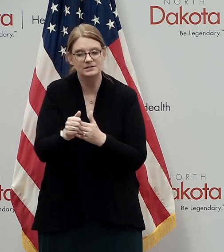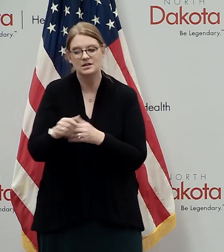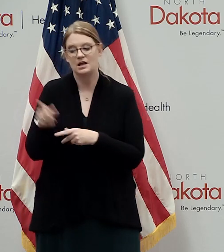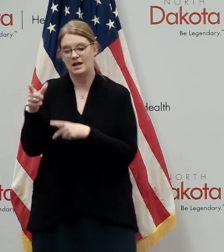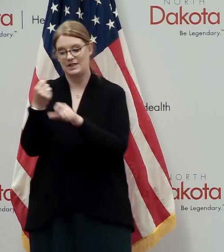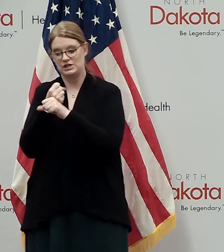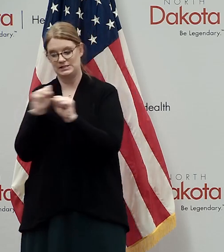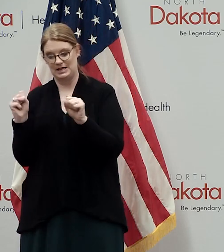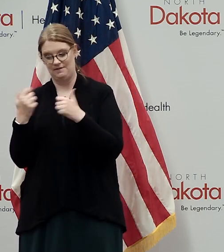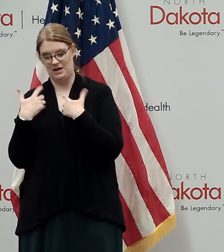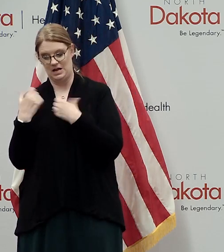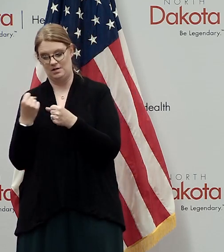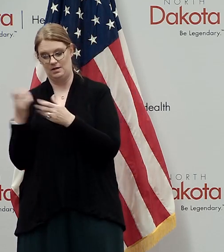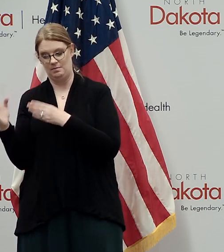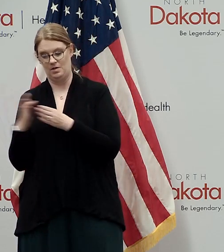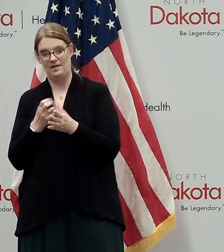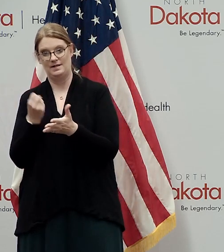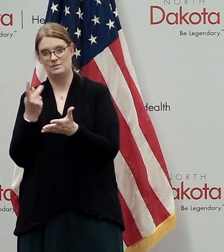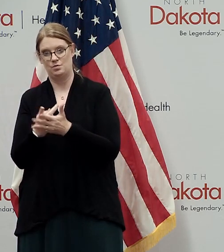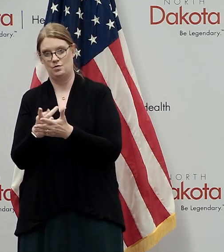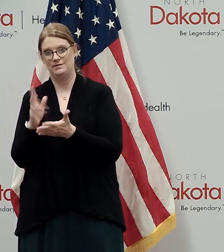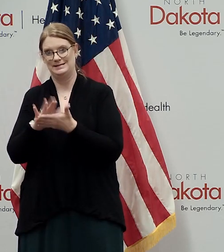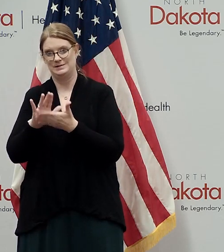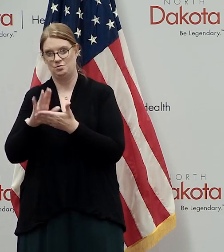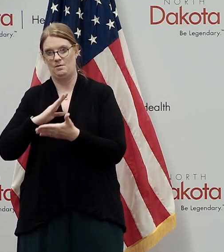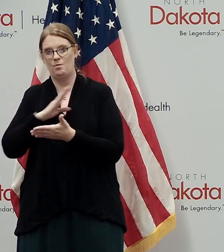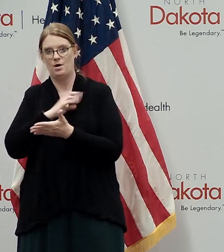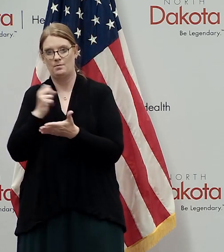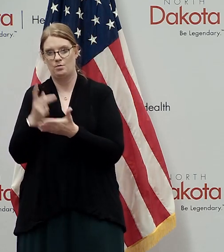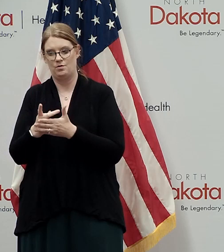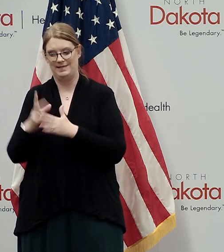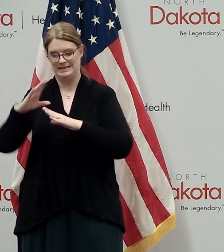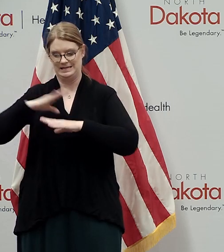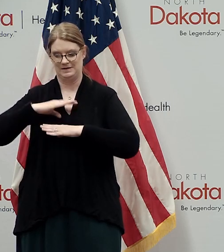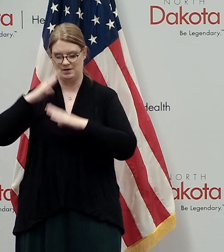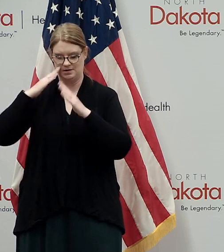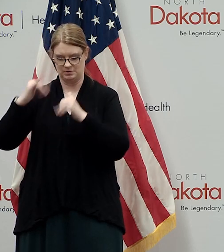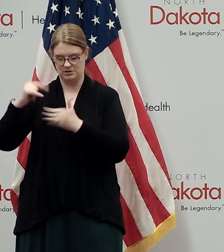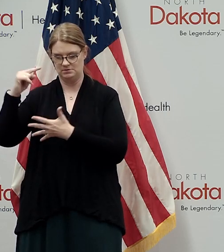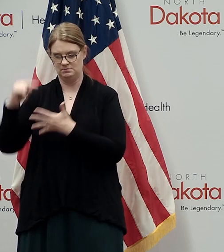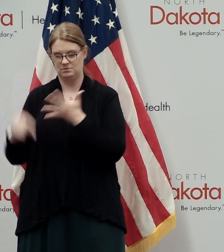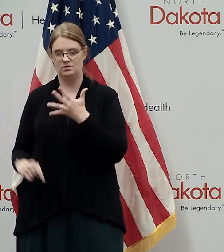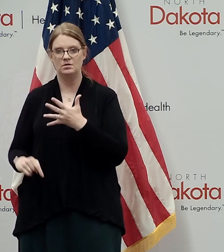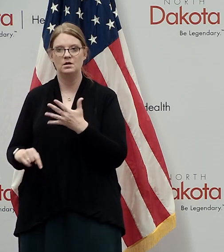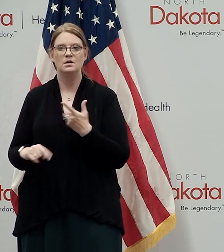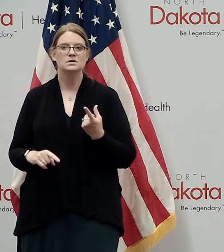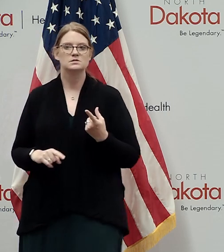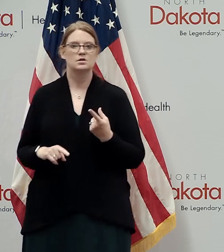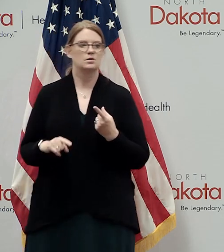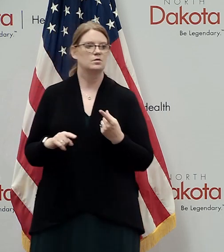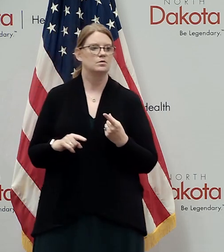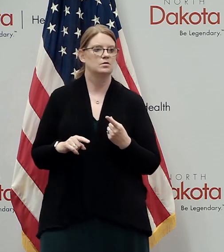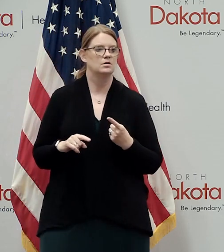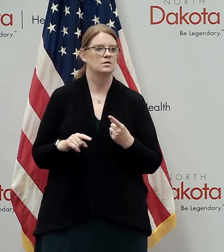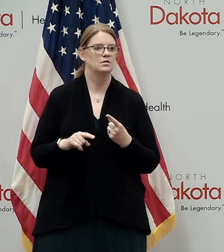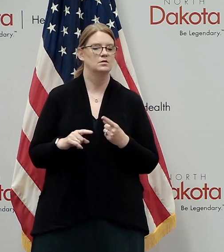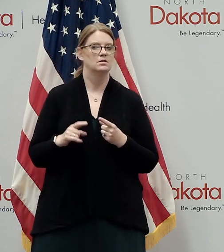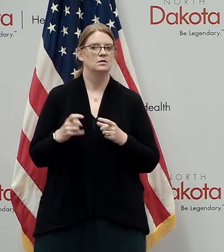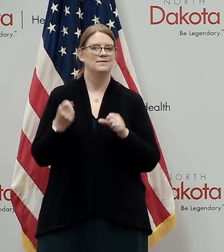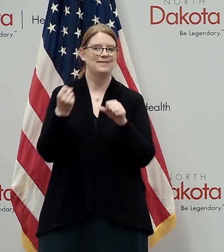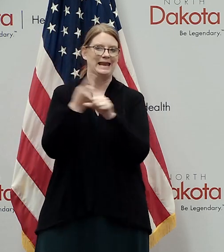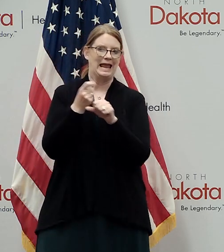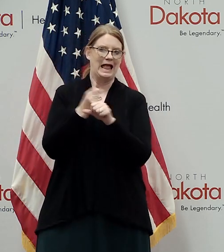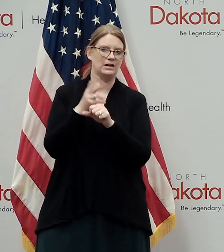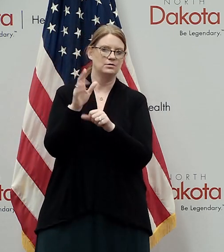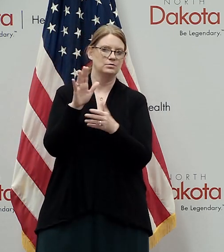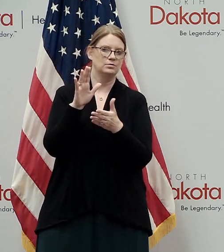healthy plan that is school board approved that meets all of the expectations. And so those assurances will be included in the annual